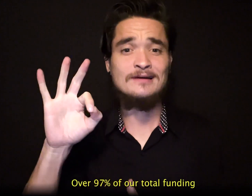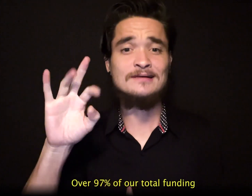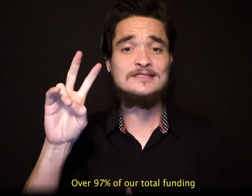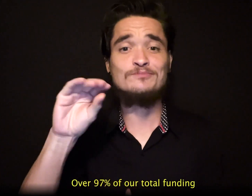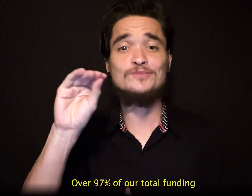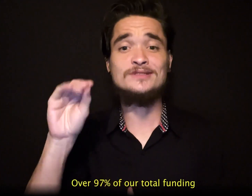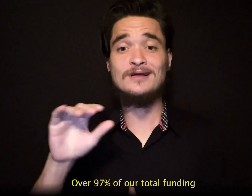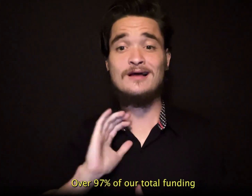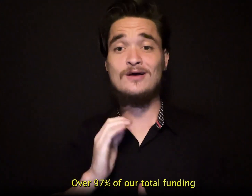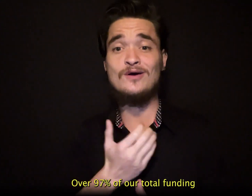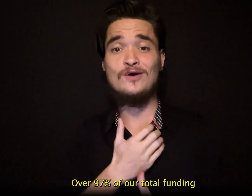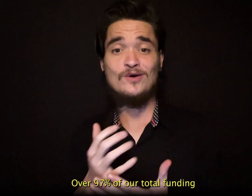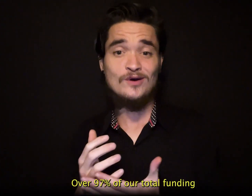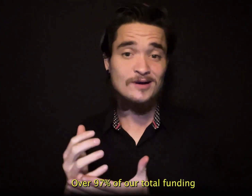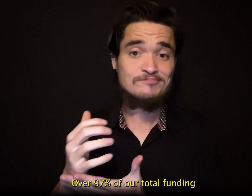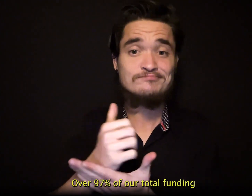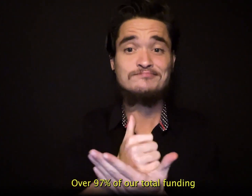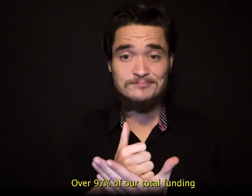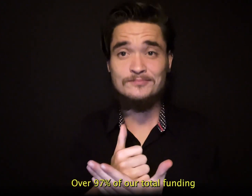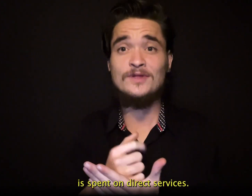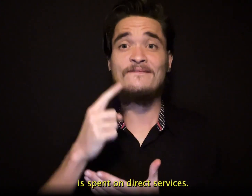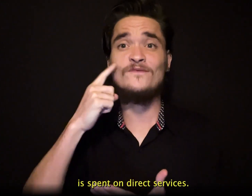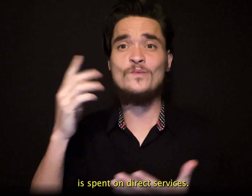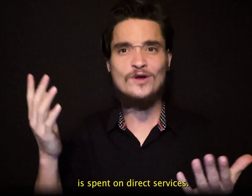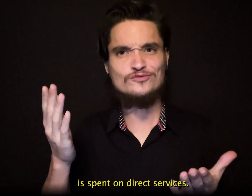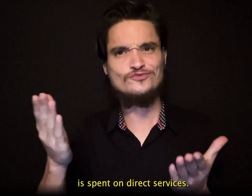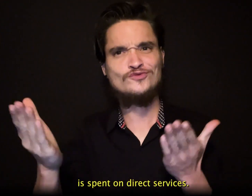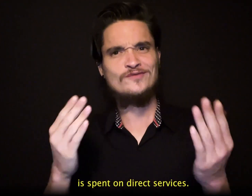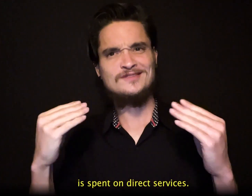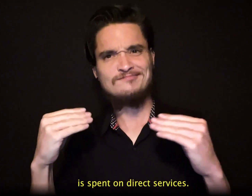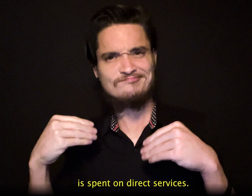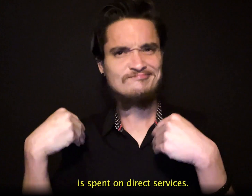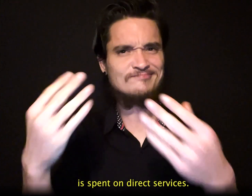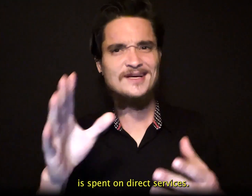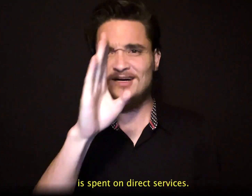Over 97% of our total funding is spent on direct services.